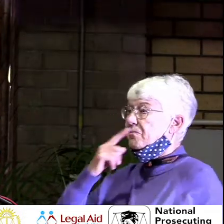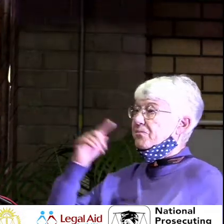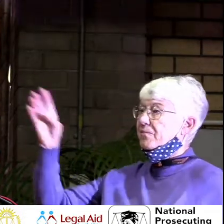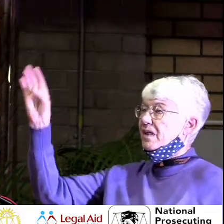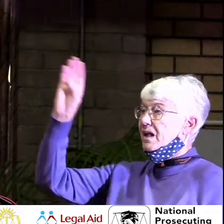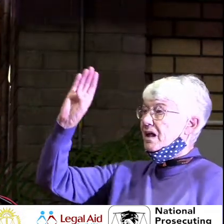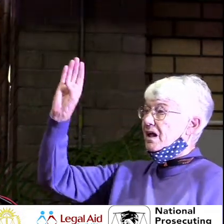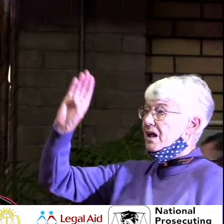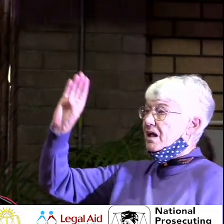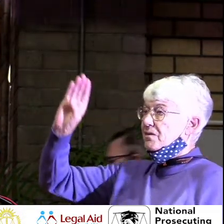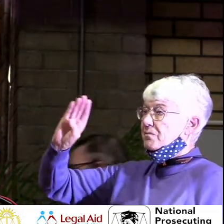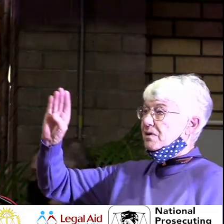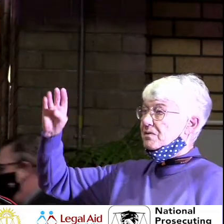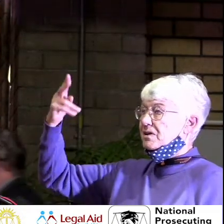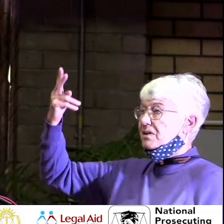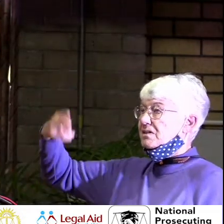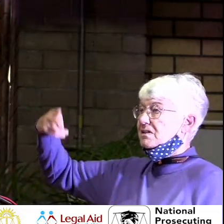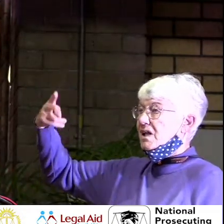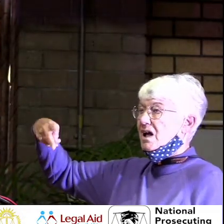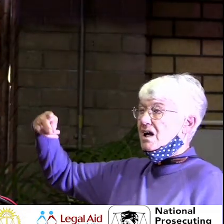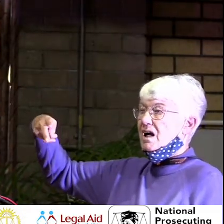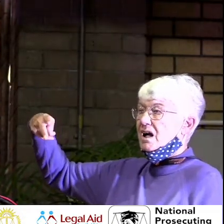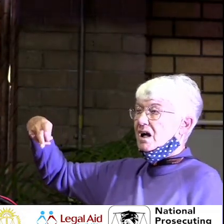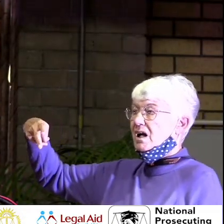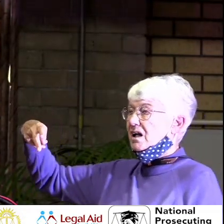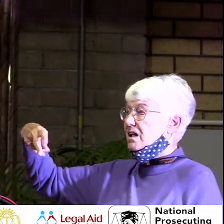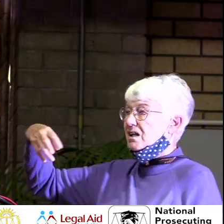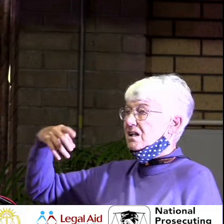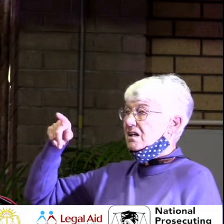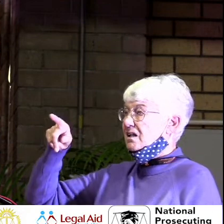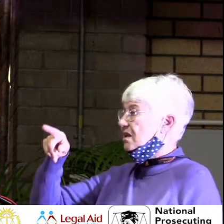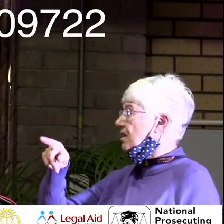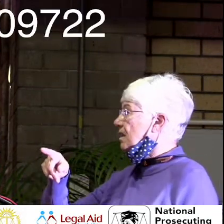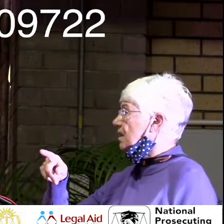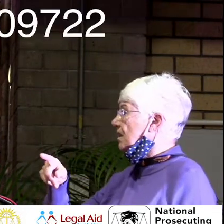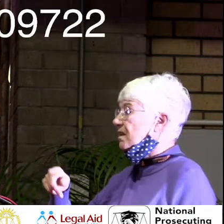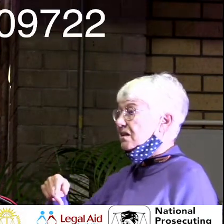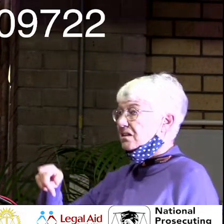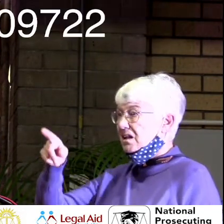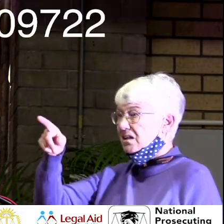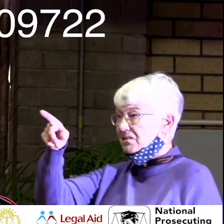Bella is not a satellite police station. Where's the lady of Bella?